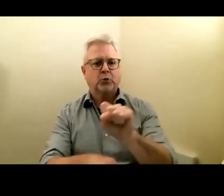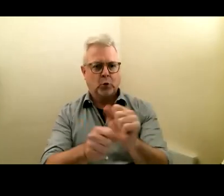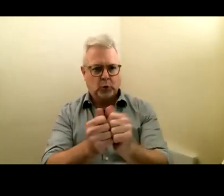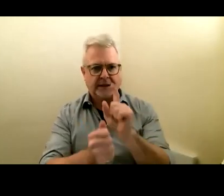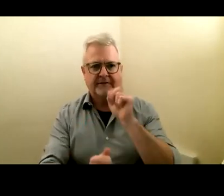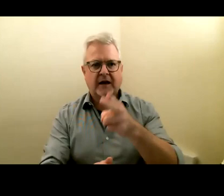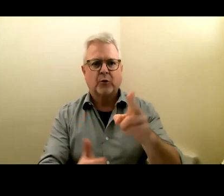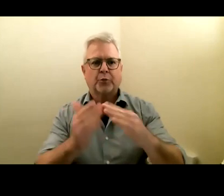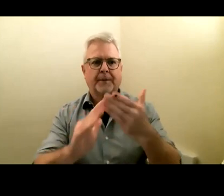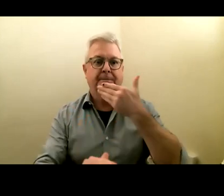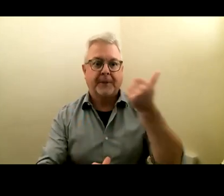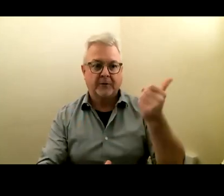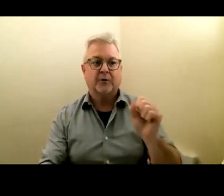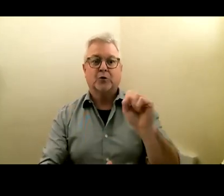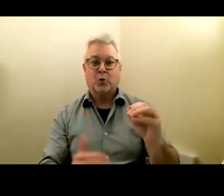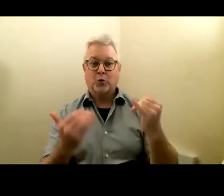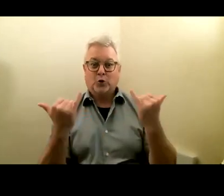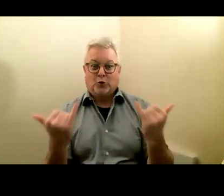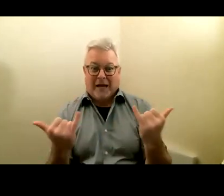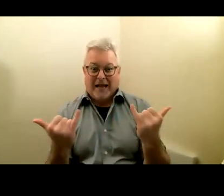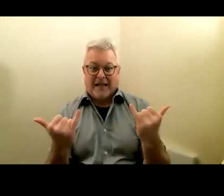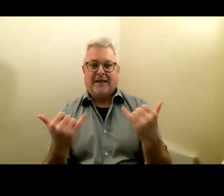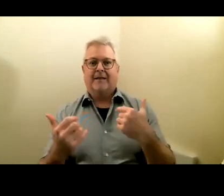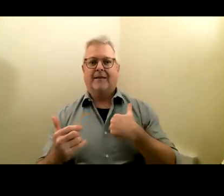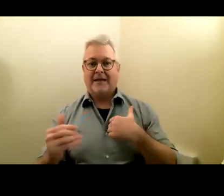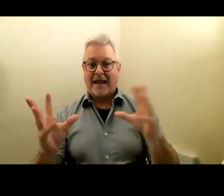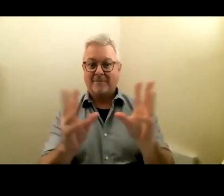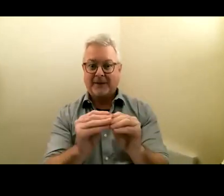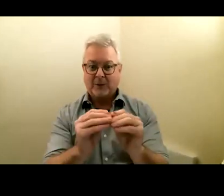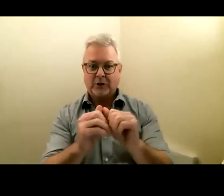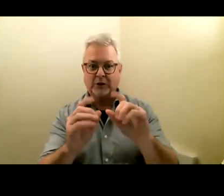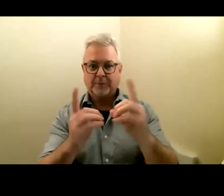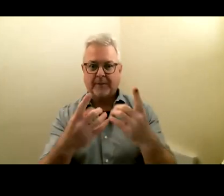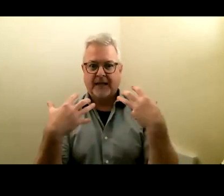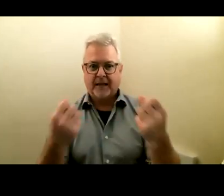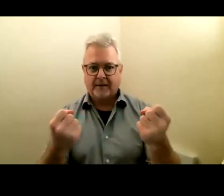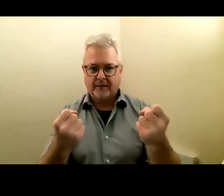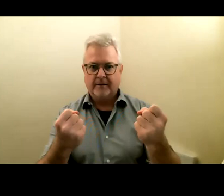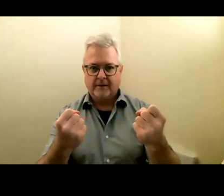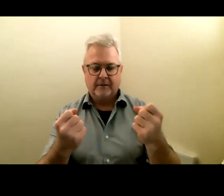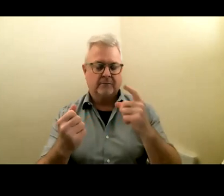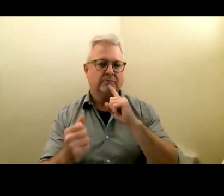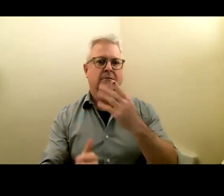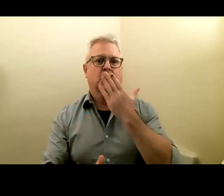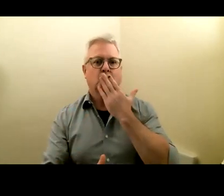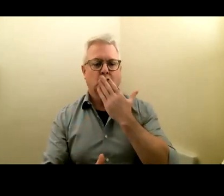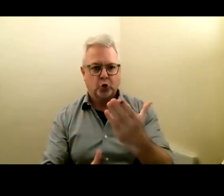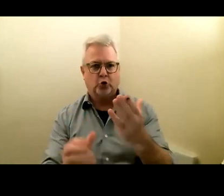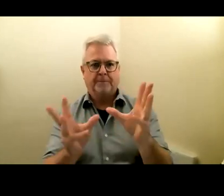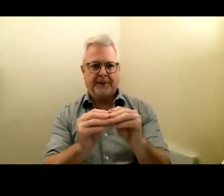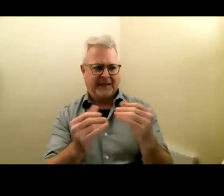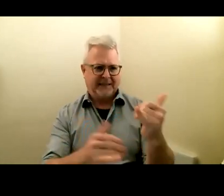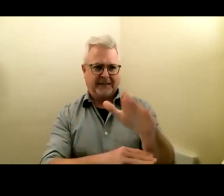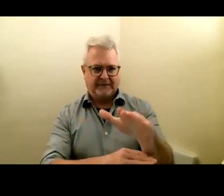responded and he said, yes, we do need to do better by the deaf and hard of hearing community. So currently, just today, had a meeting